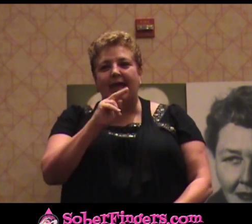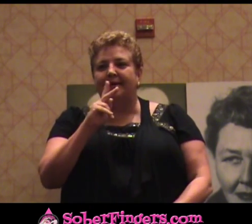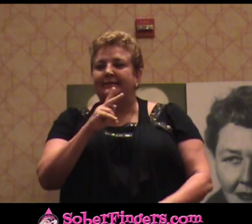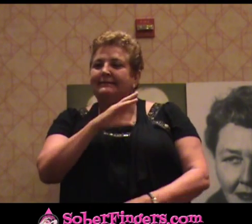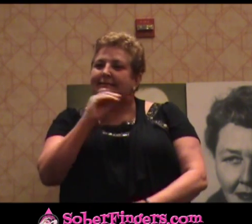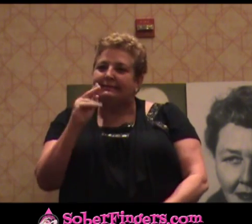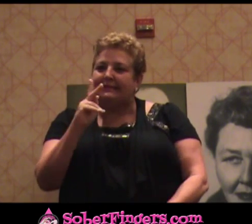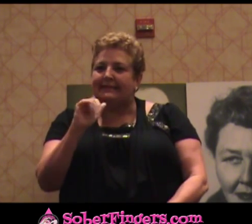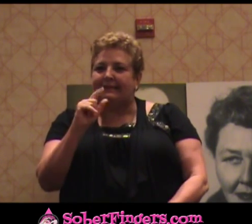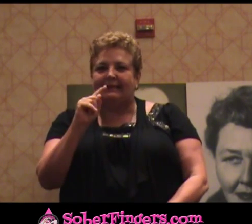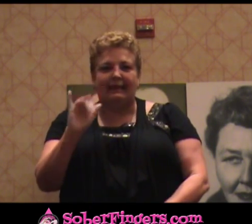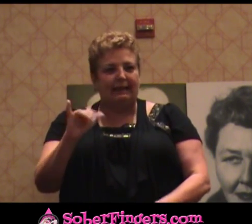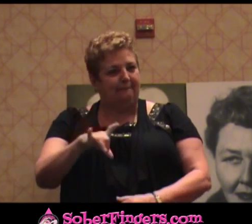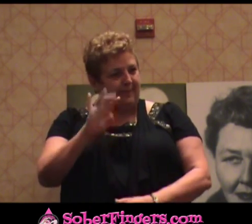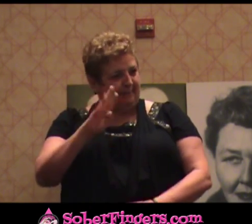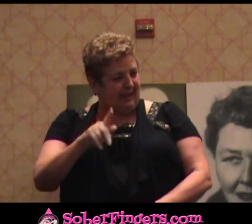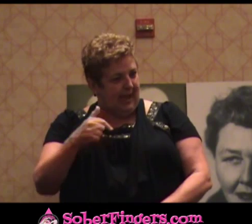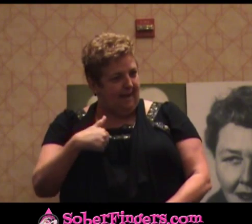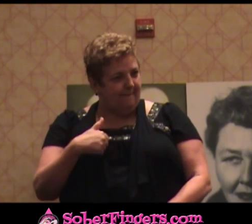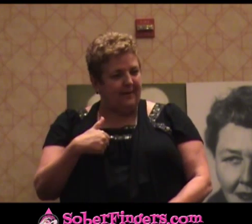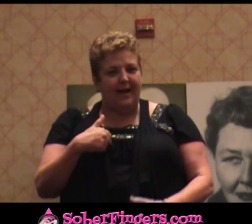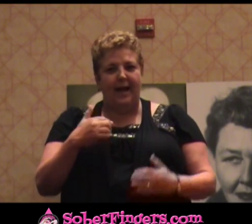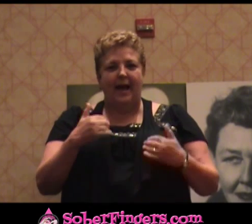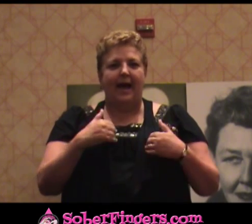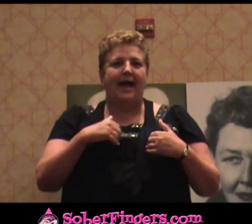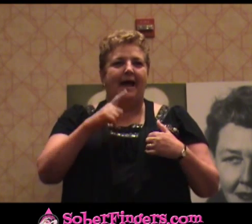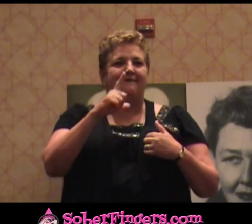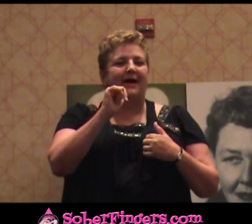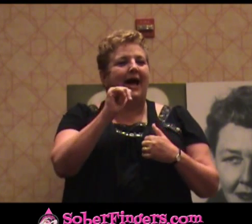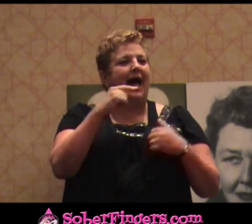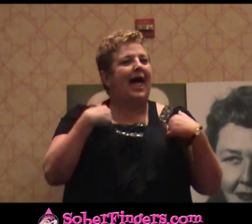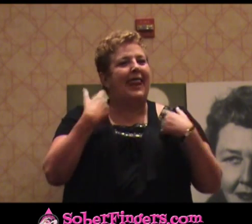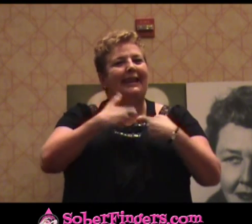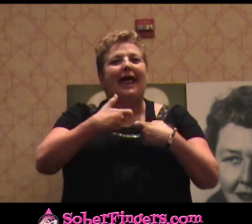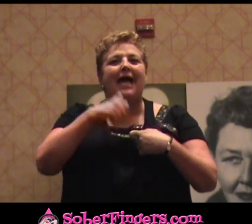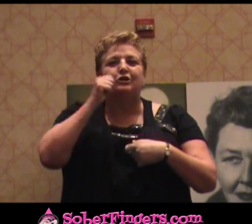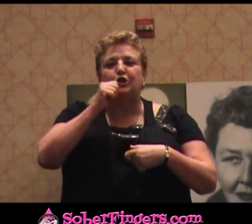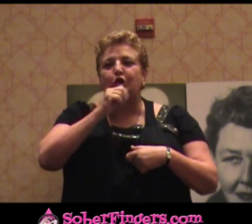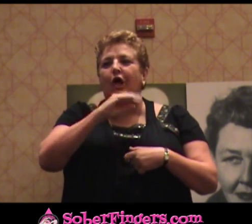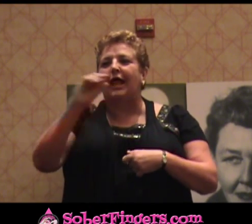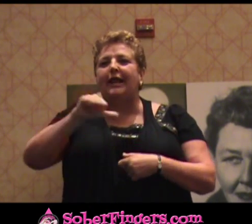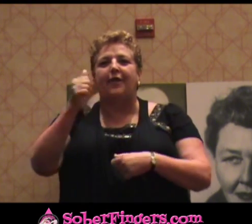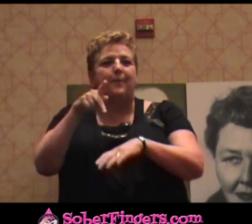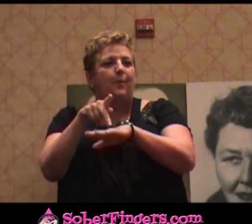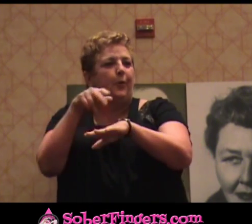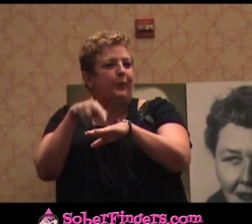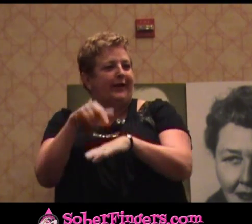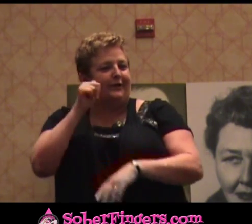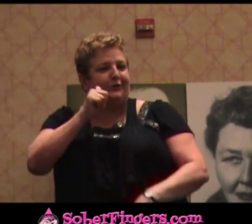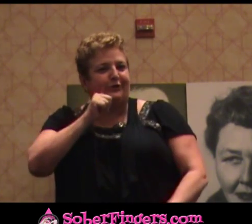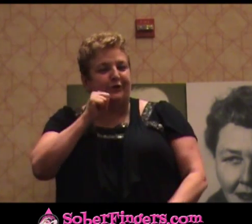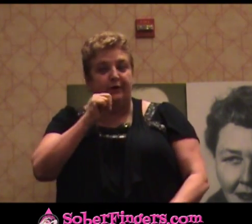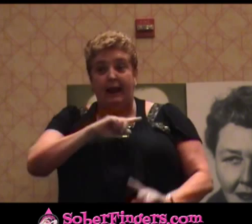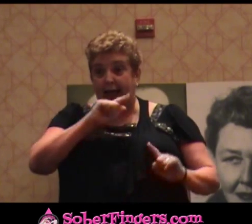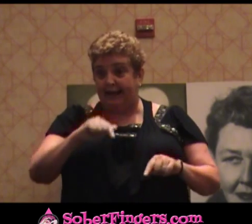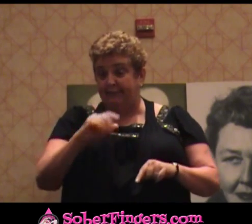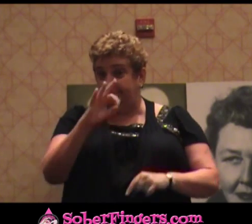got a Guana and a Puerto Rican girl picking me up. It's always, when I come to Florida, that happens though. It don't happen too